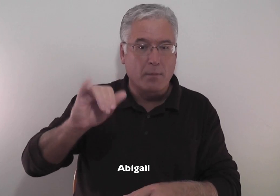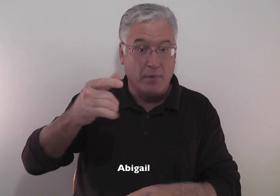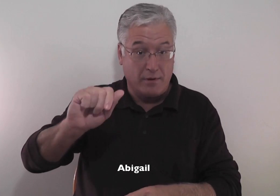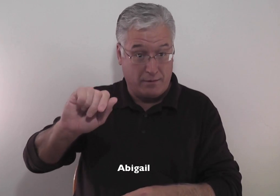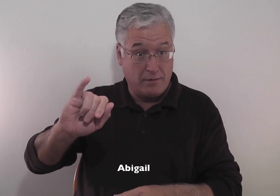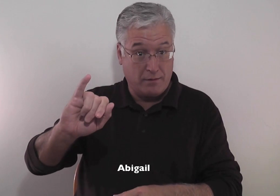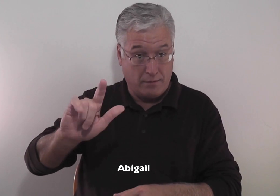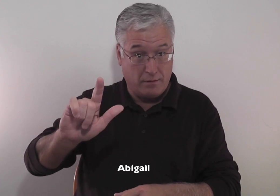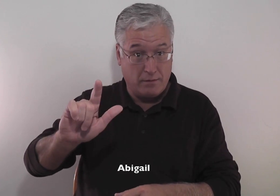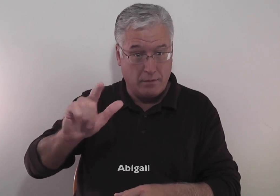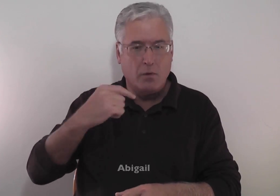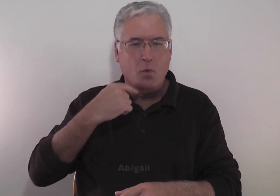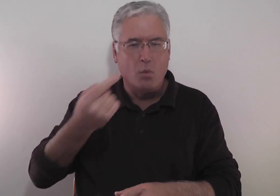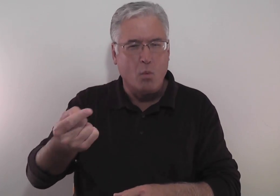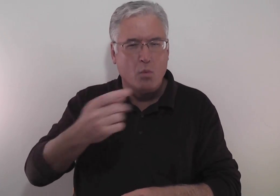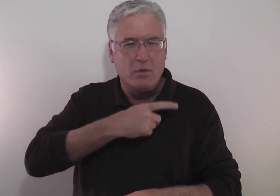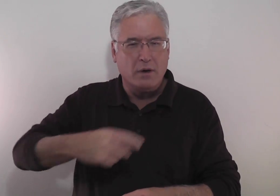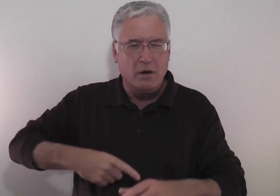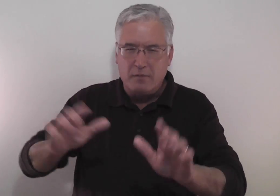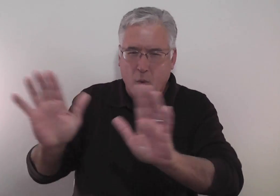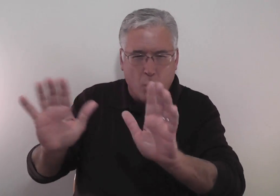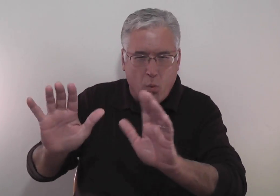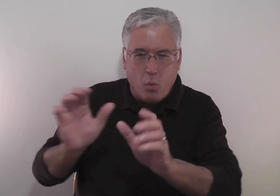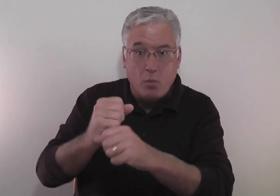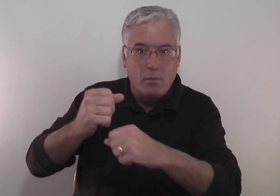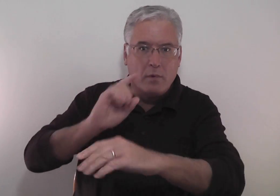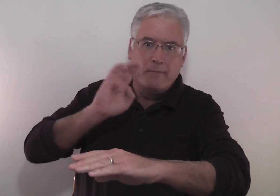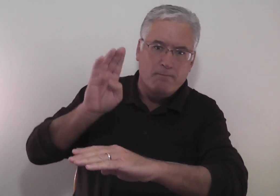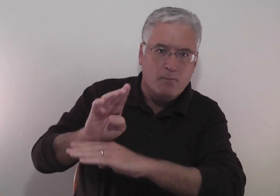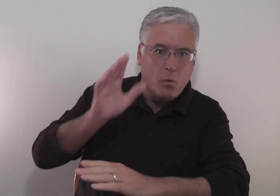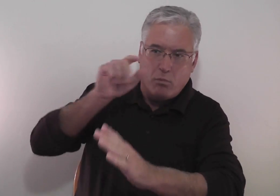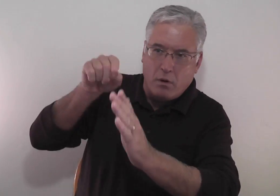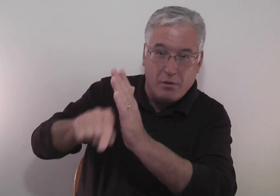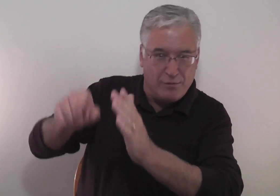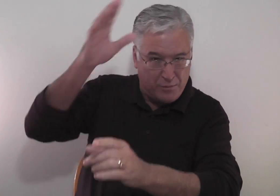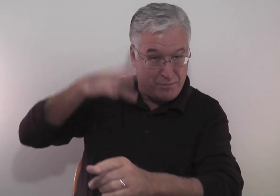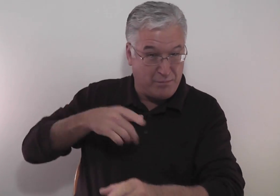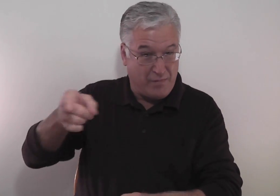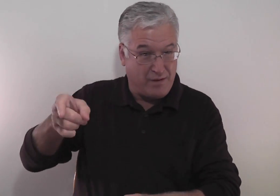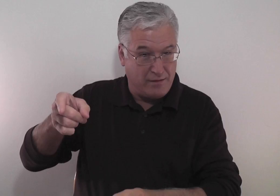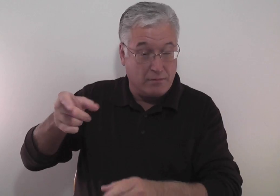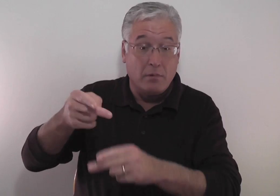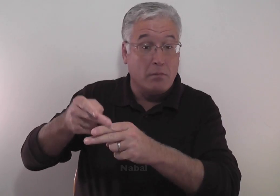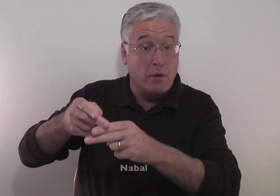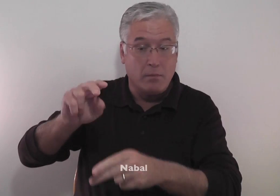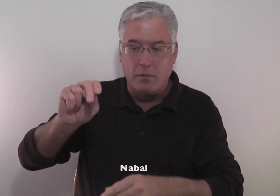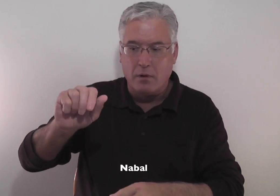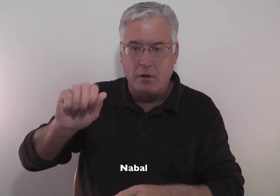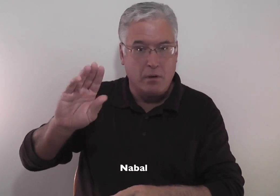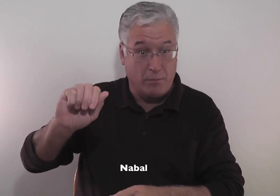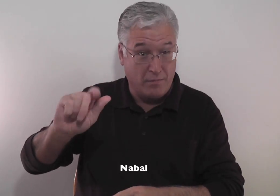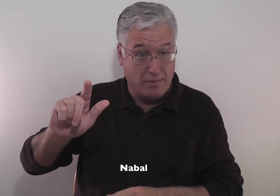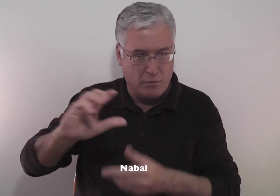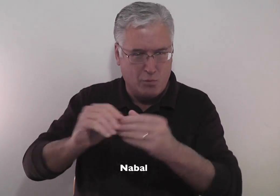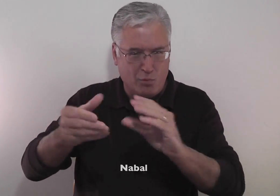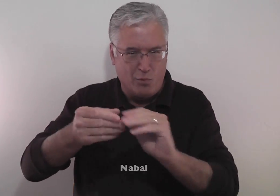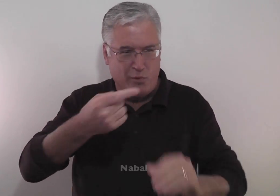Abigail. And she told King David, she said, don't make a vow that you're going to kill this man. And the man was named